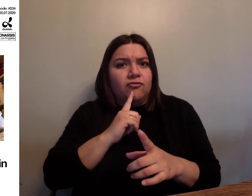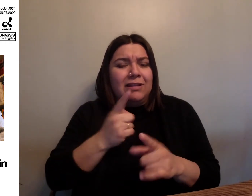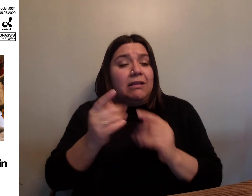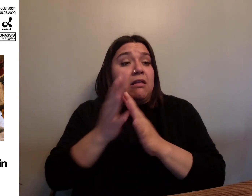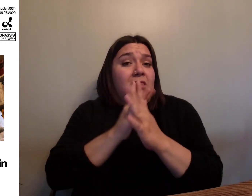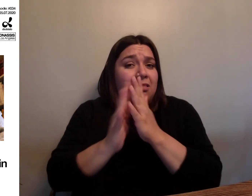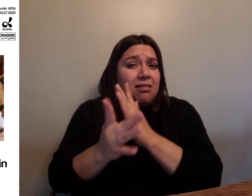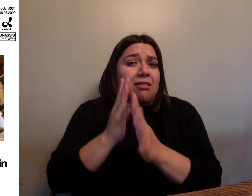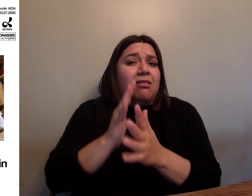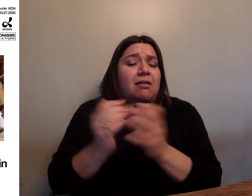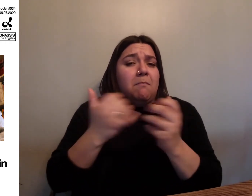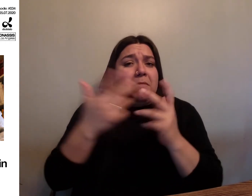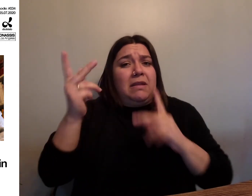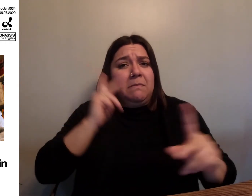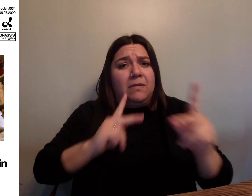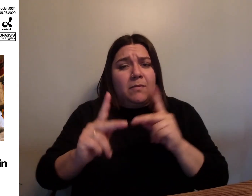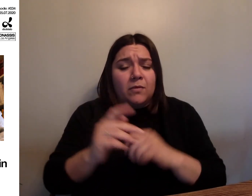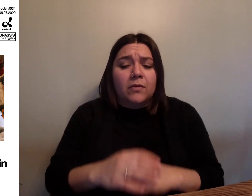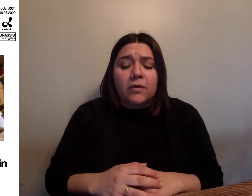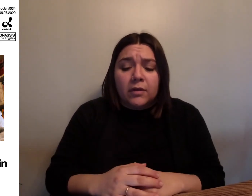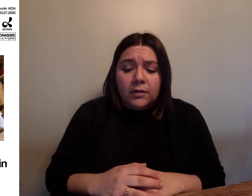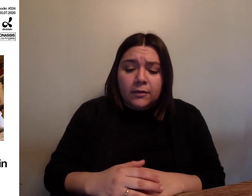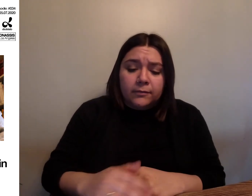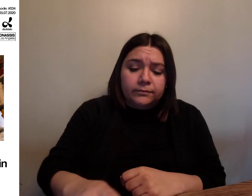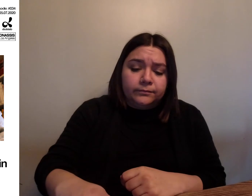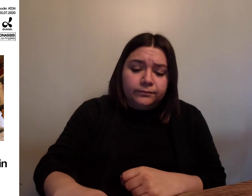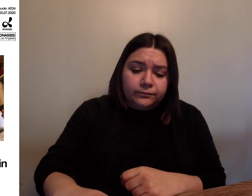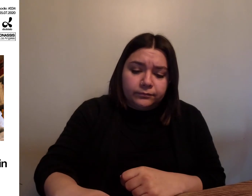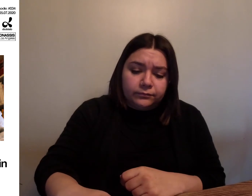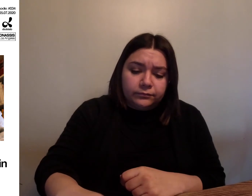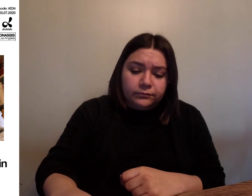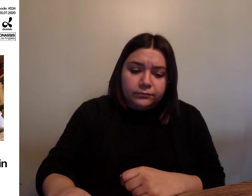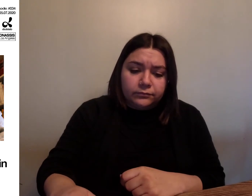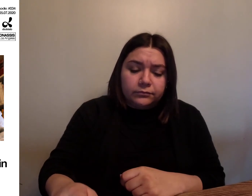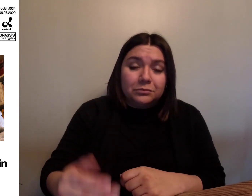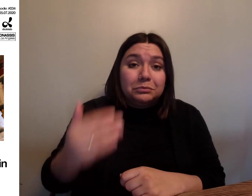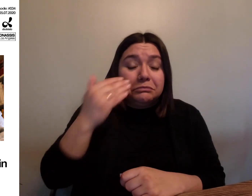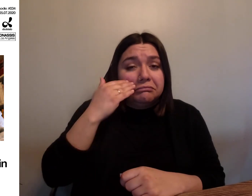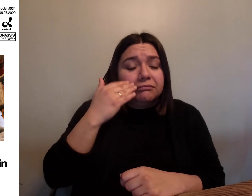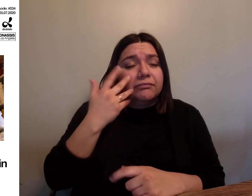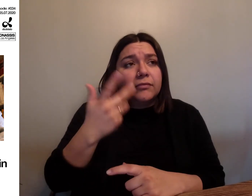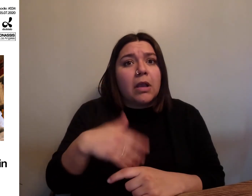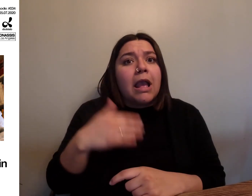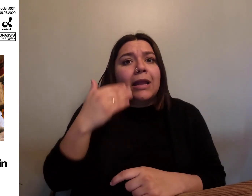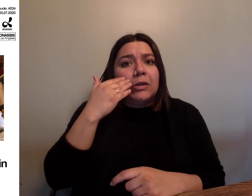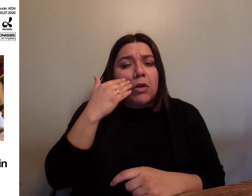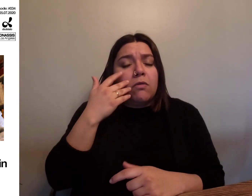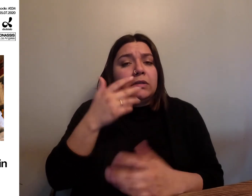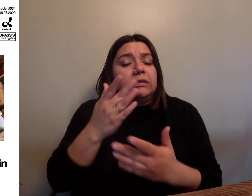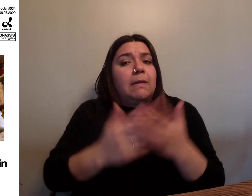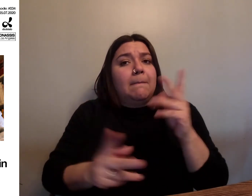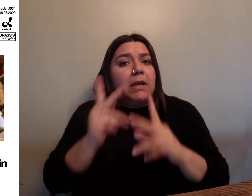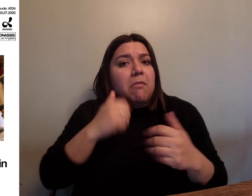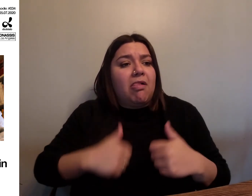very crowded, in a small apartment in the